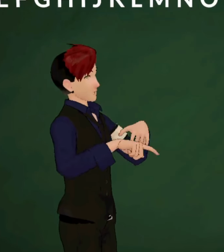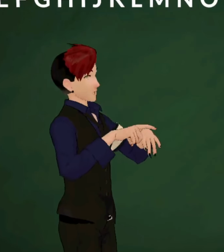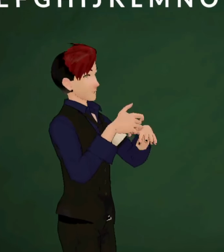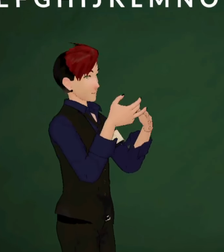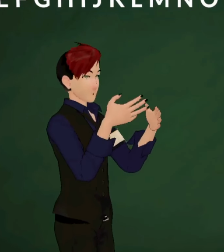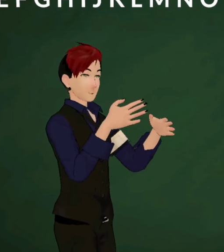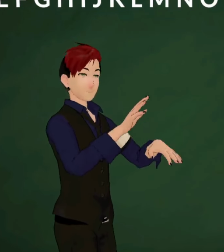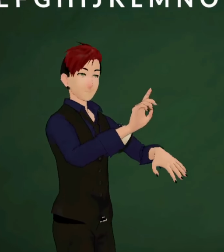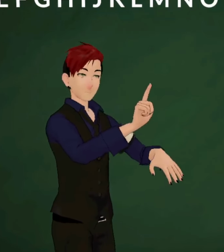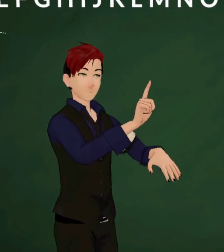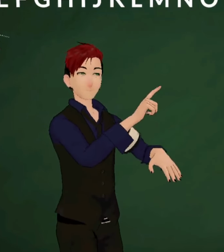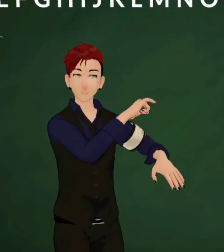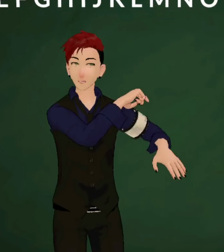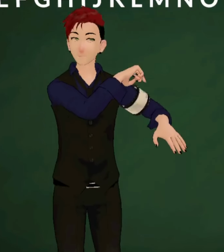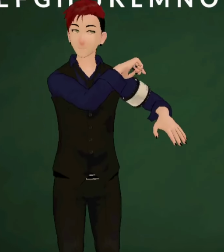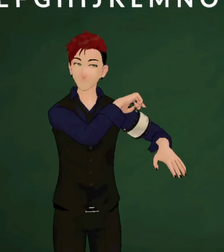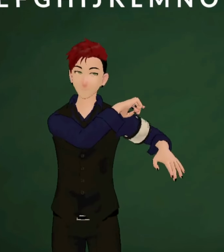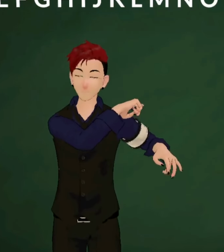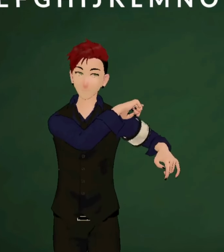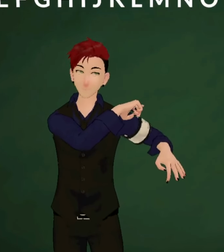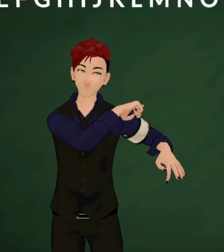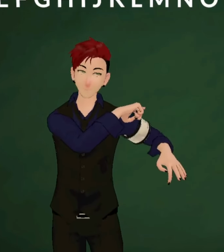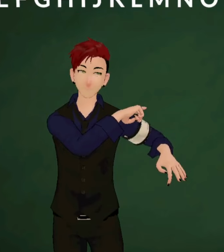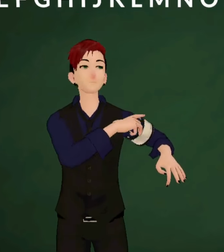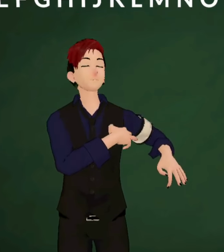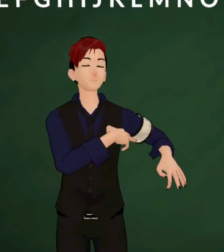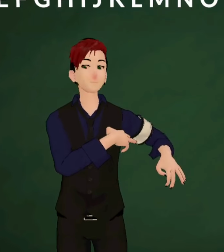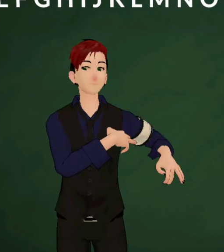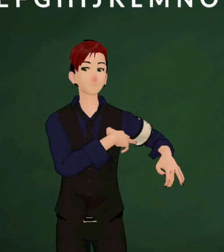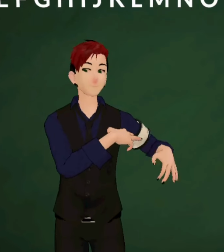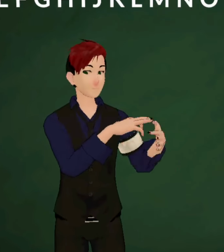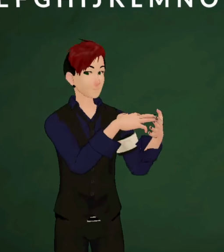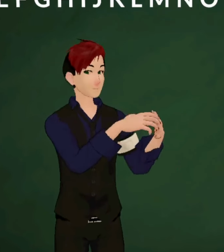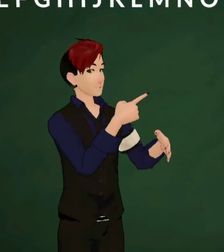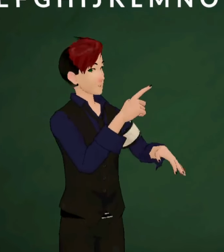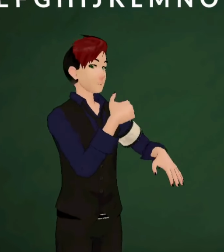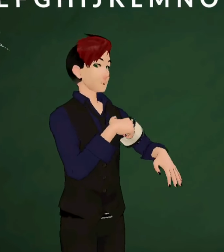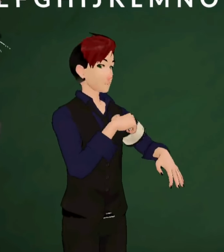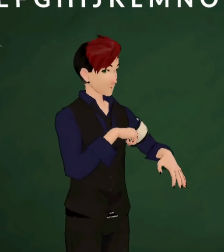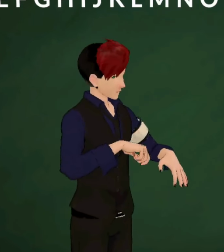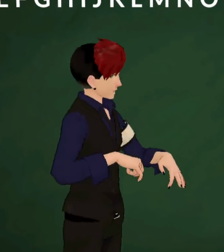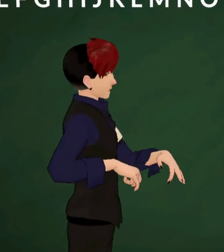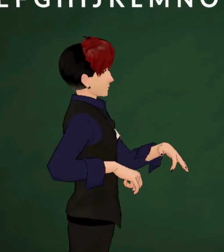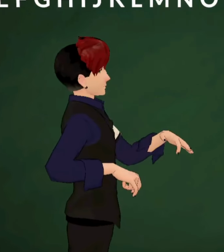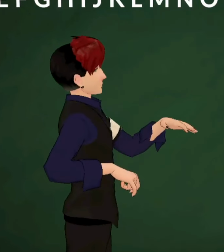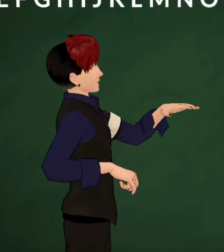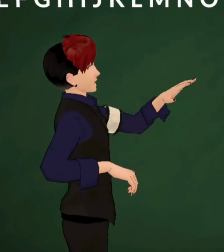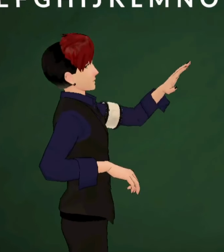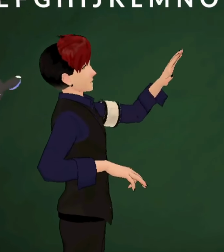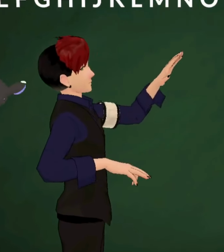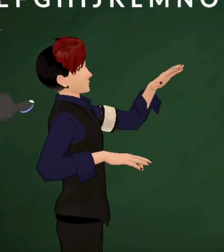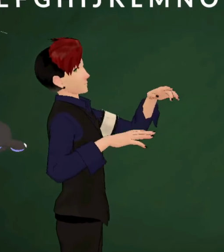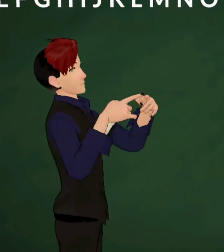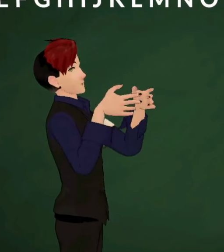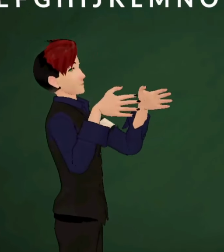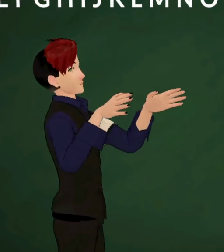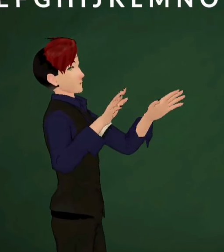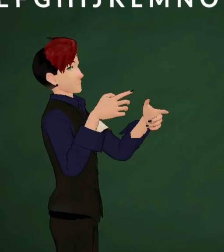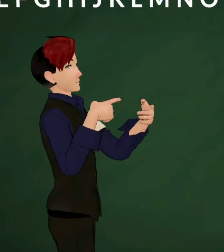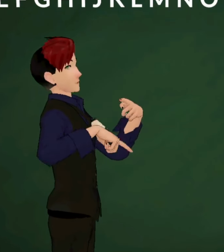sign in VR. Hold on. Excuse me, I told you, sorry, I got a cough. So there's different ways to